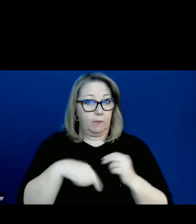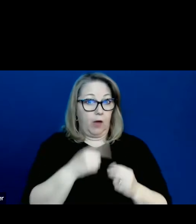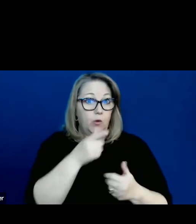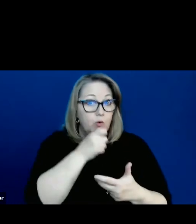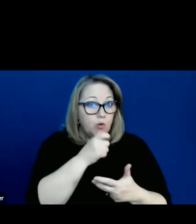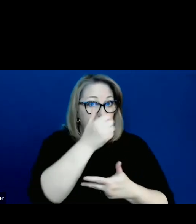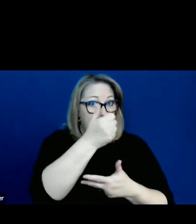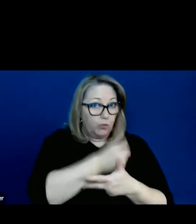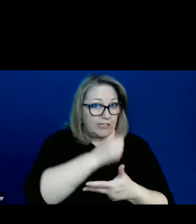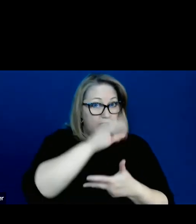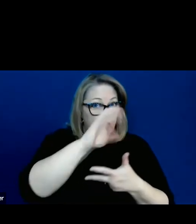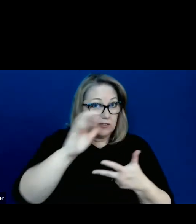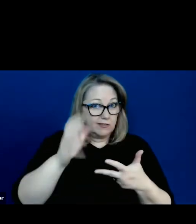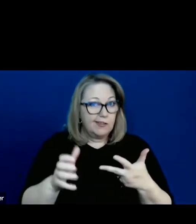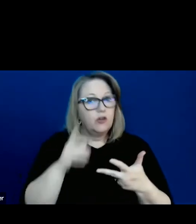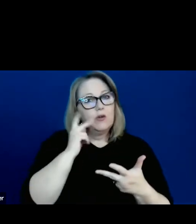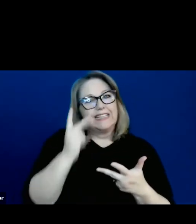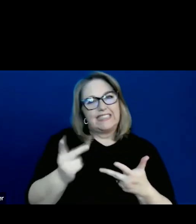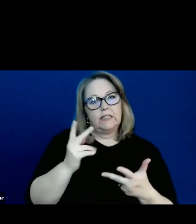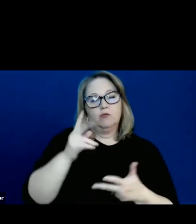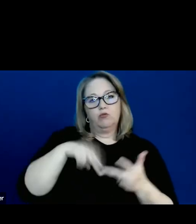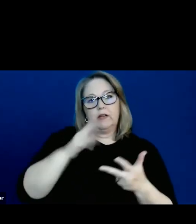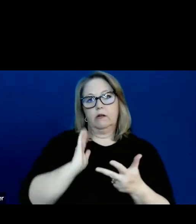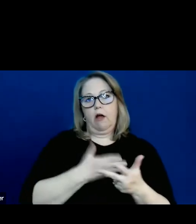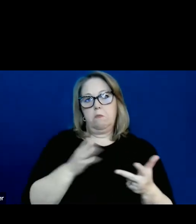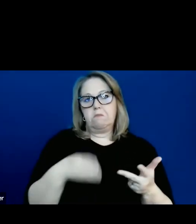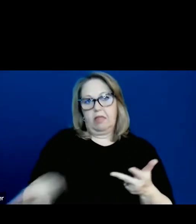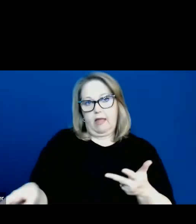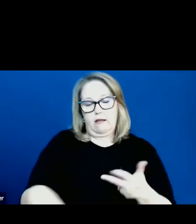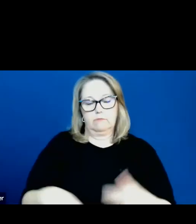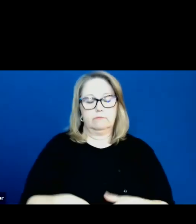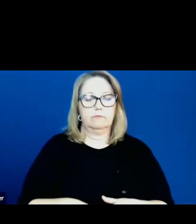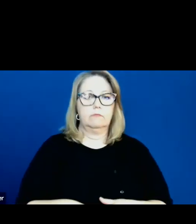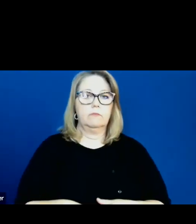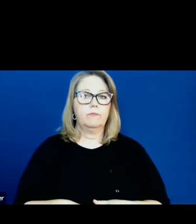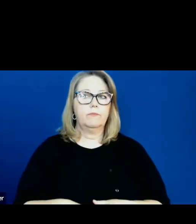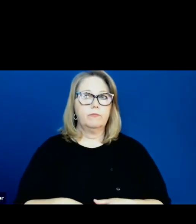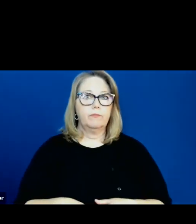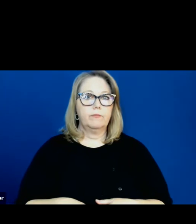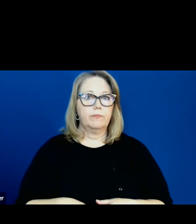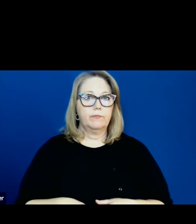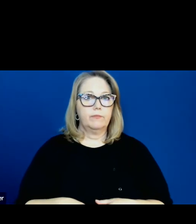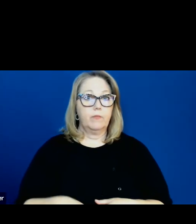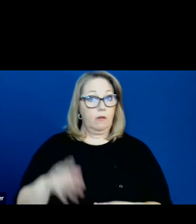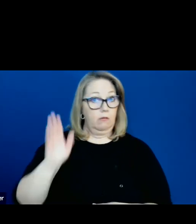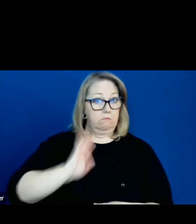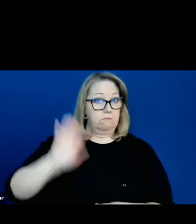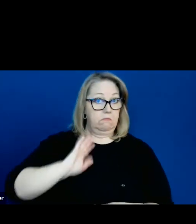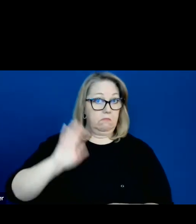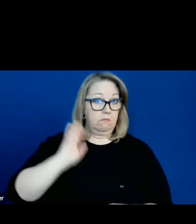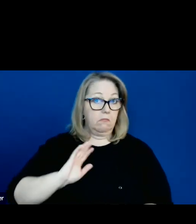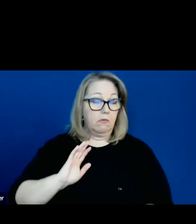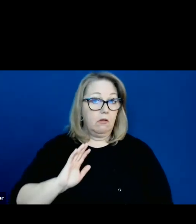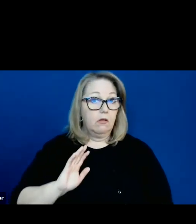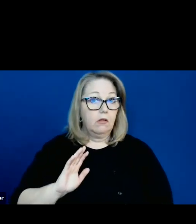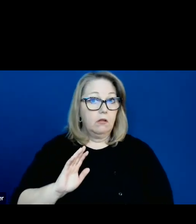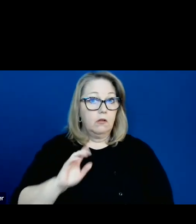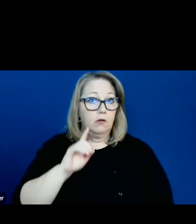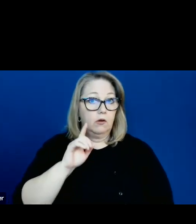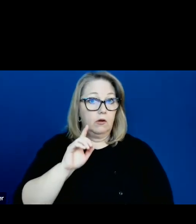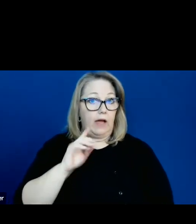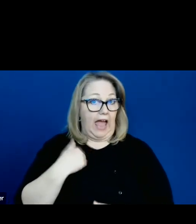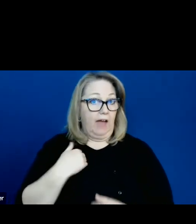recommended vaccines. However, prior to the rollout of the completed updates, I wanted to provide you all with some decisions